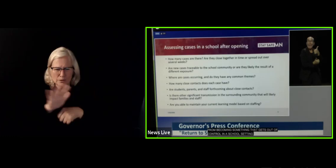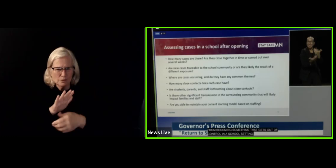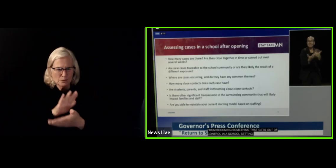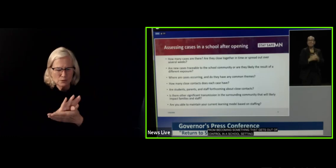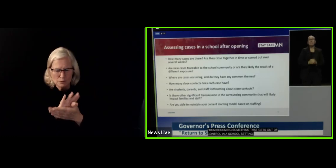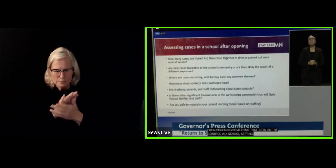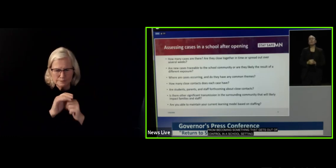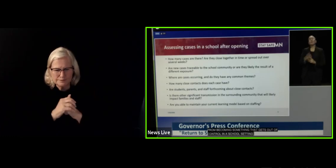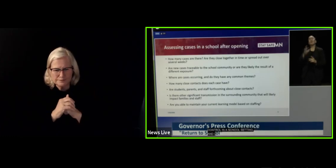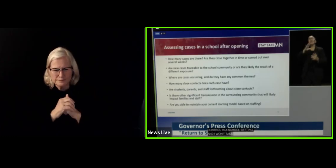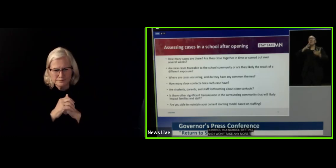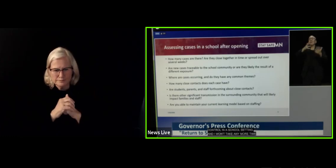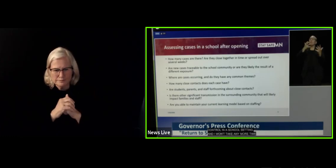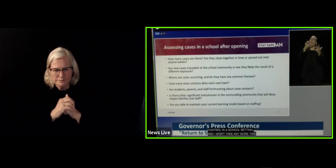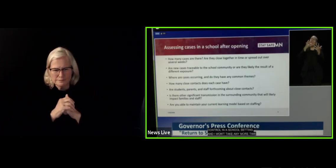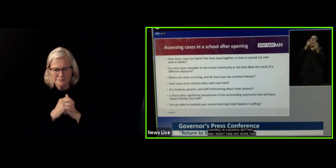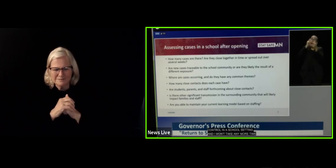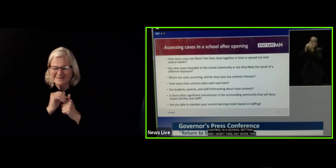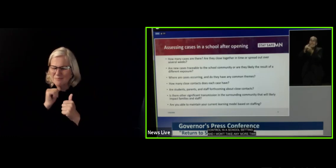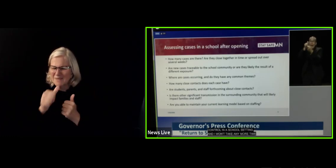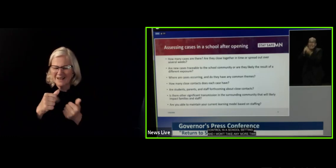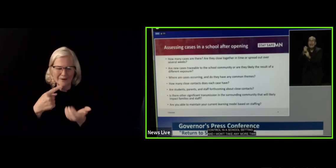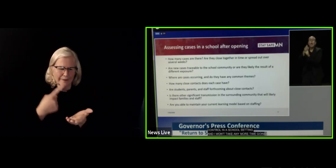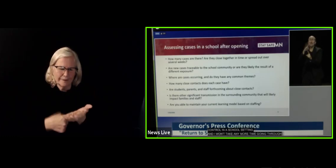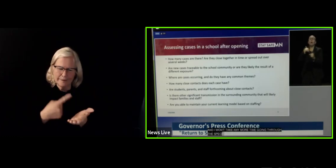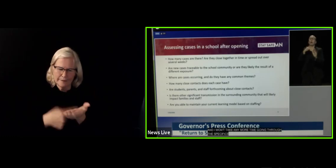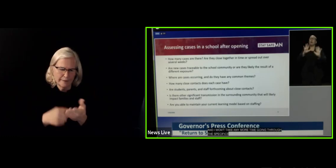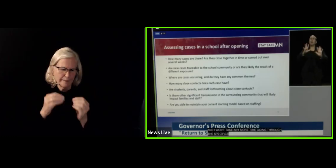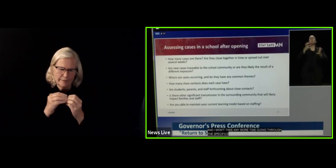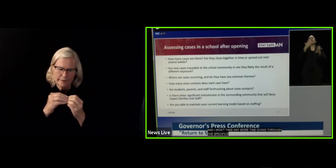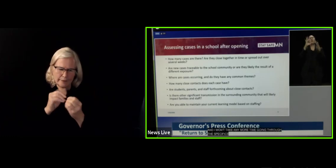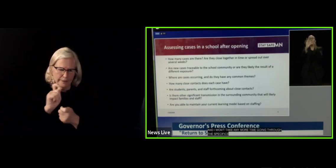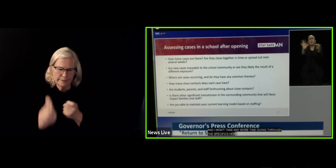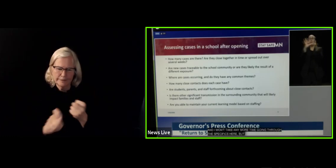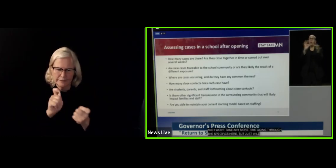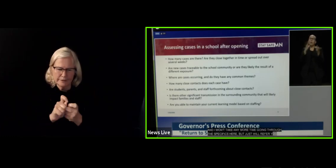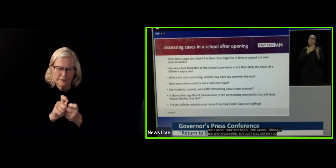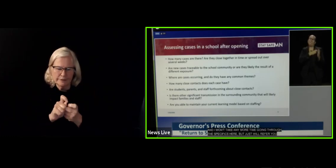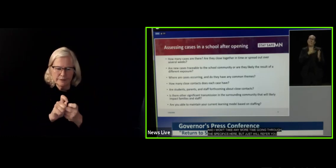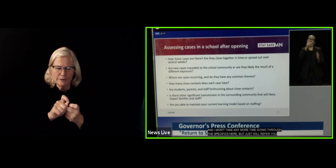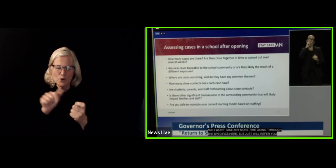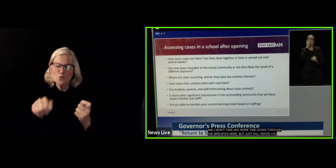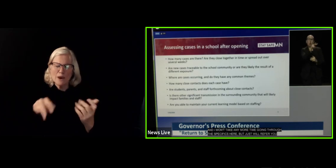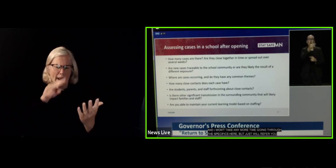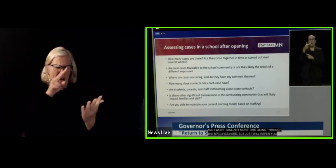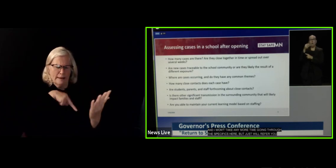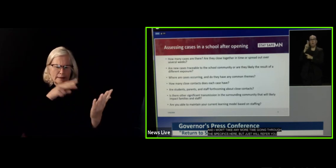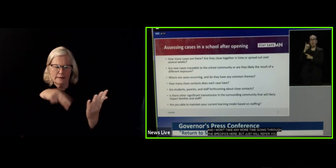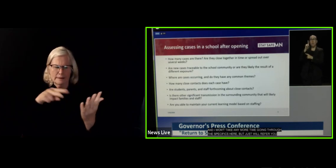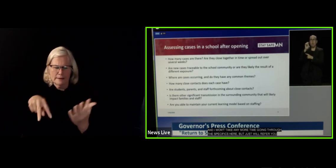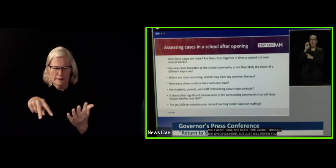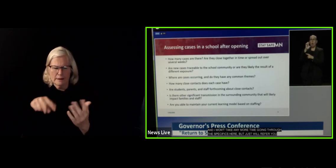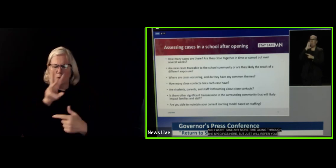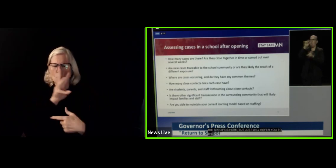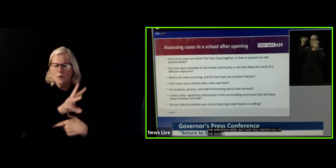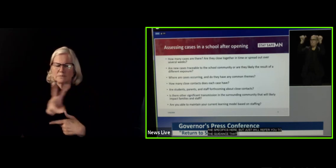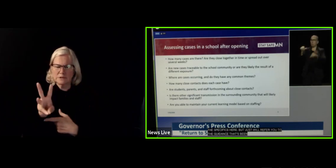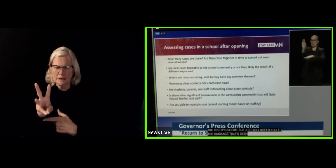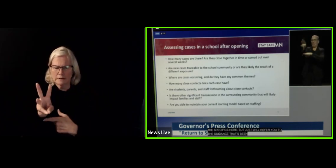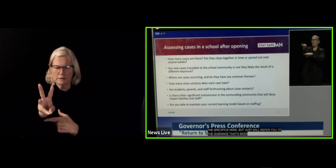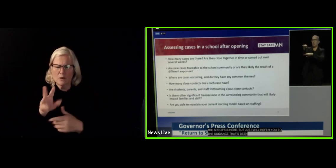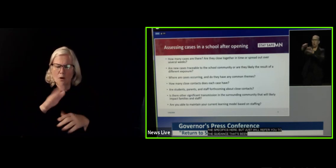the specifics here, but just we'll refer you to the guidance that's been posted this afternoon, which contains a great